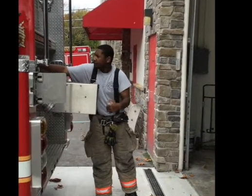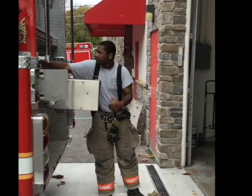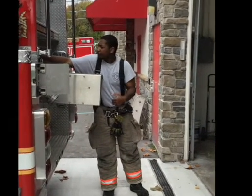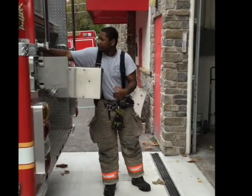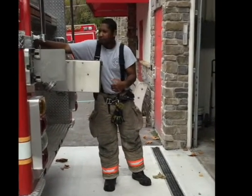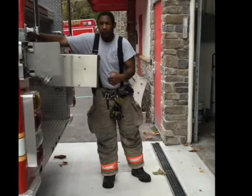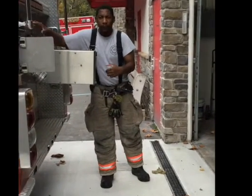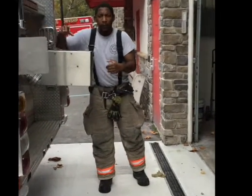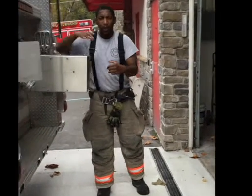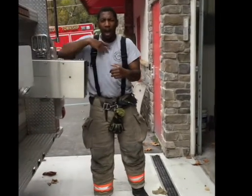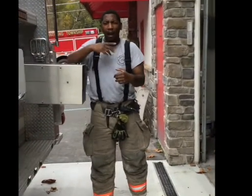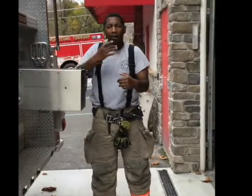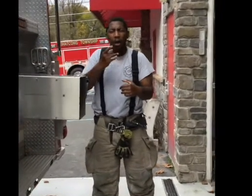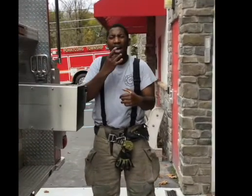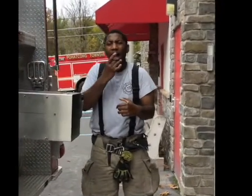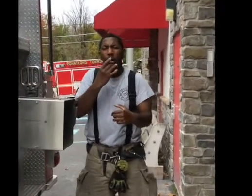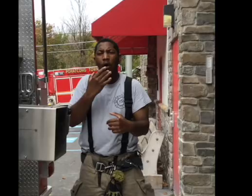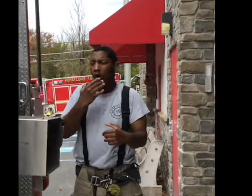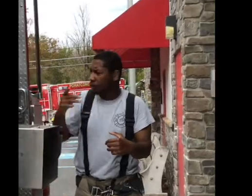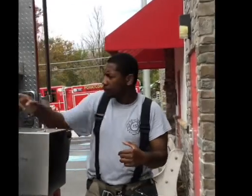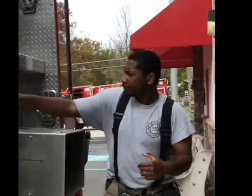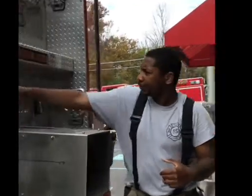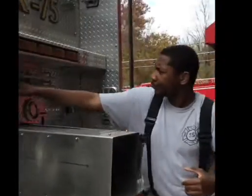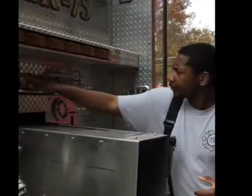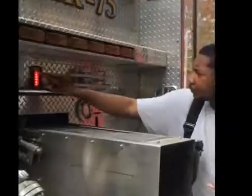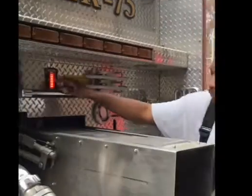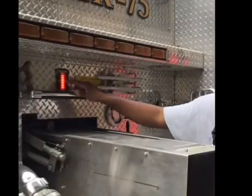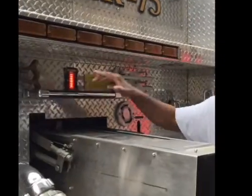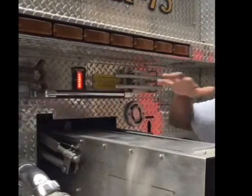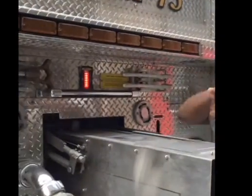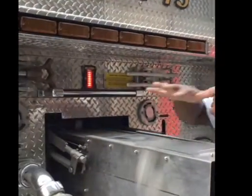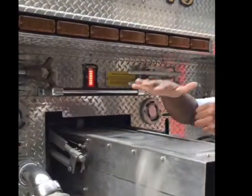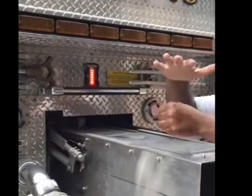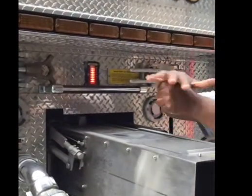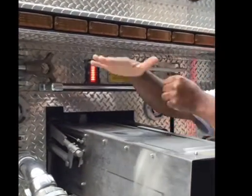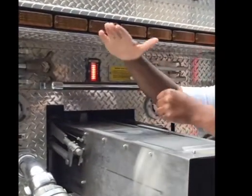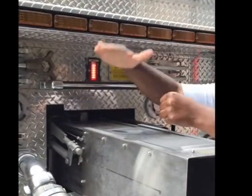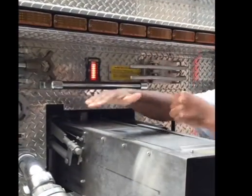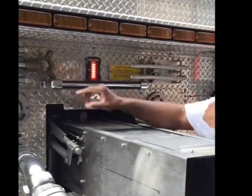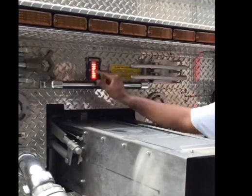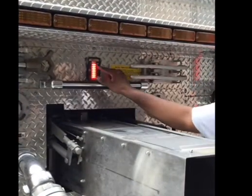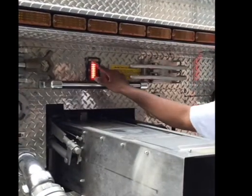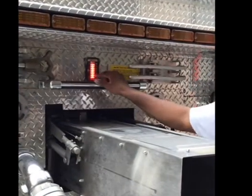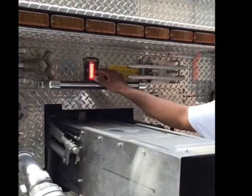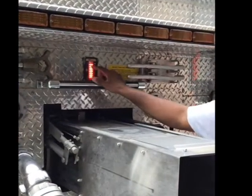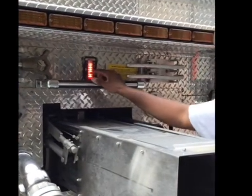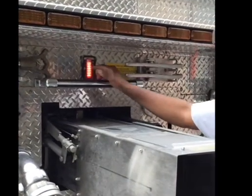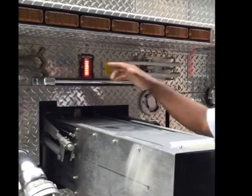tank will refill until this is empty. It has a sensor that tells you when the fire truck tank is empty.